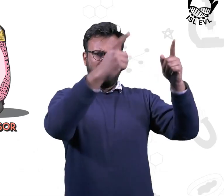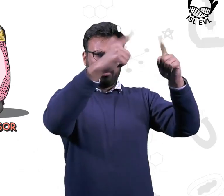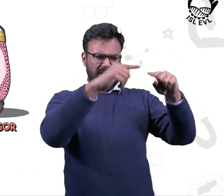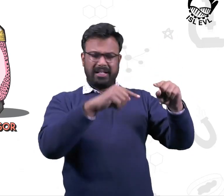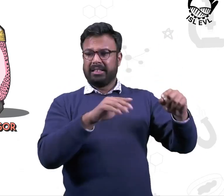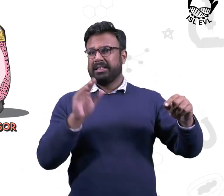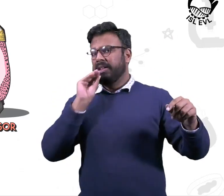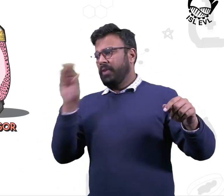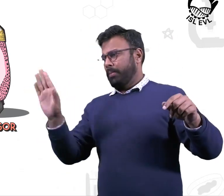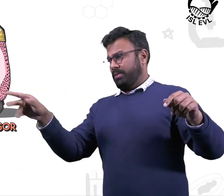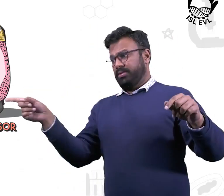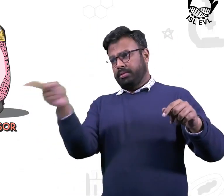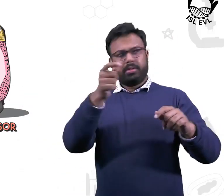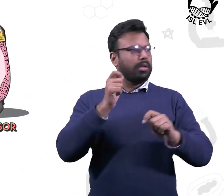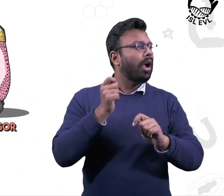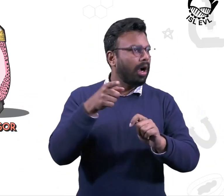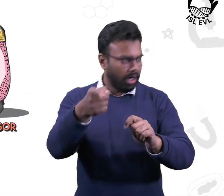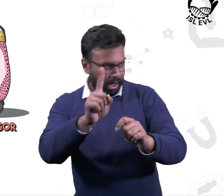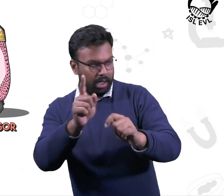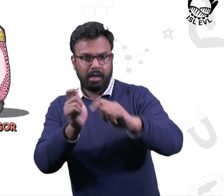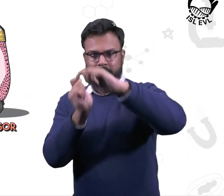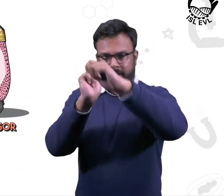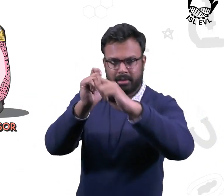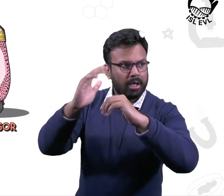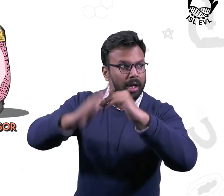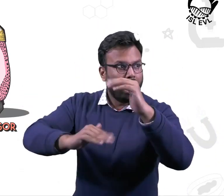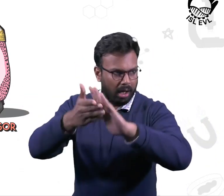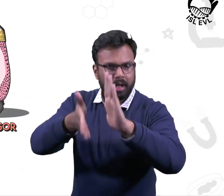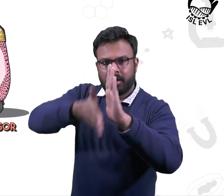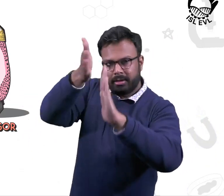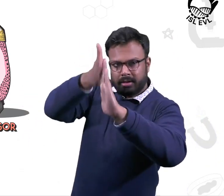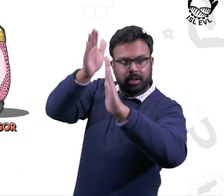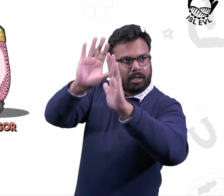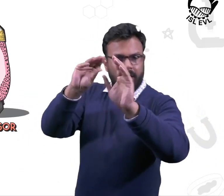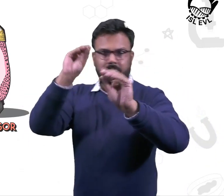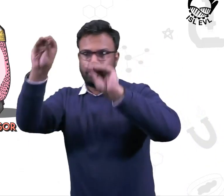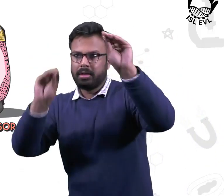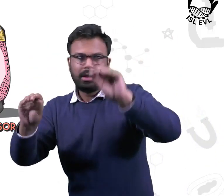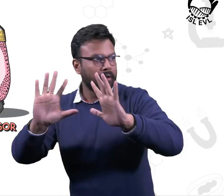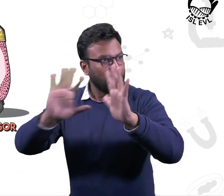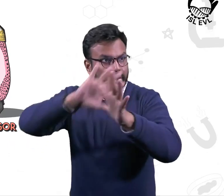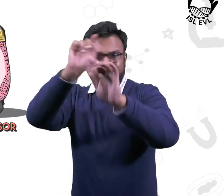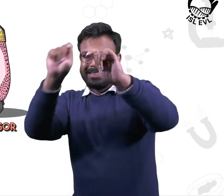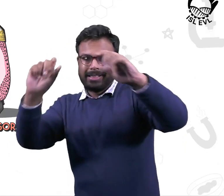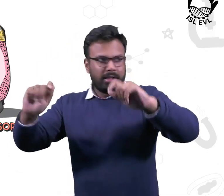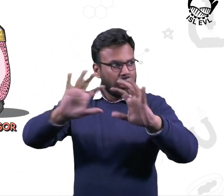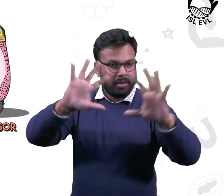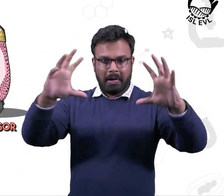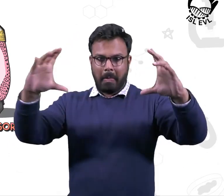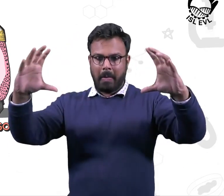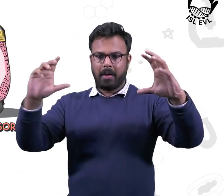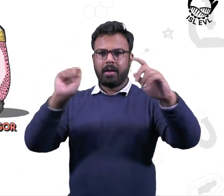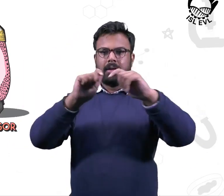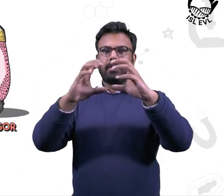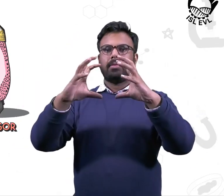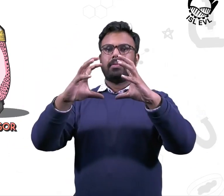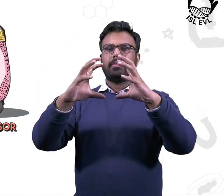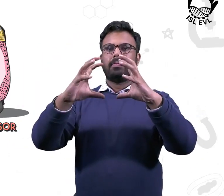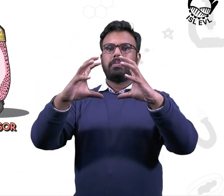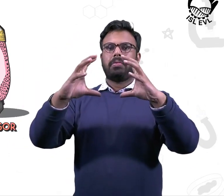space, it gets ready to fill up the space by new synthesis of material. This was